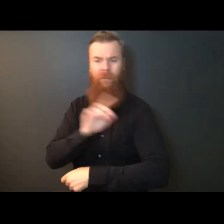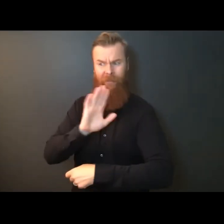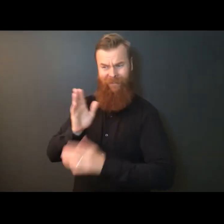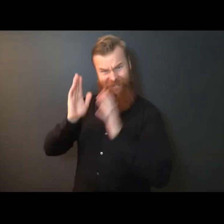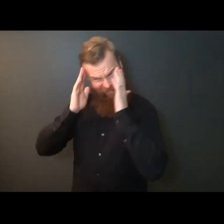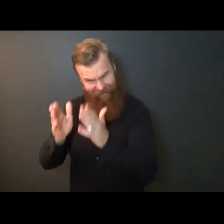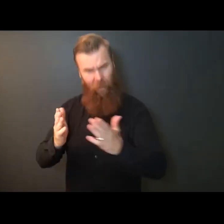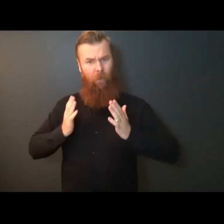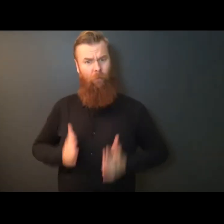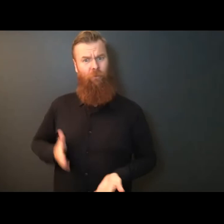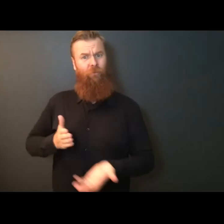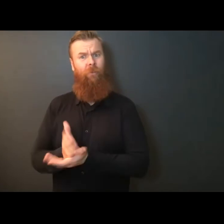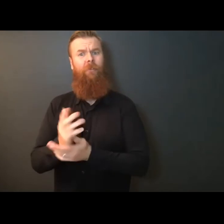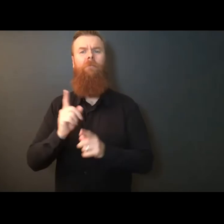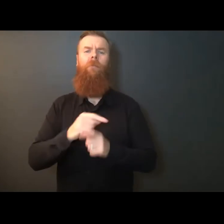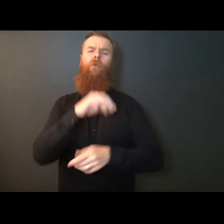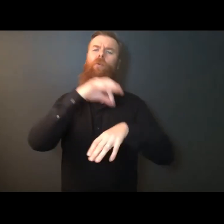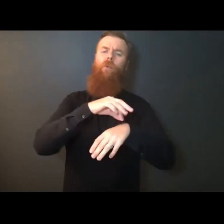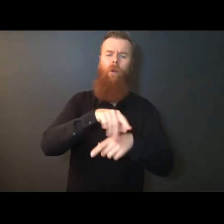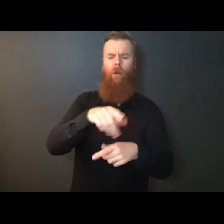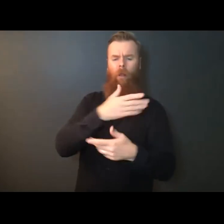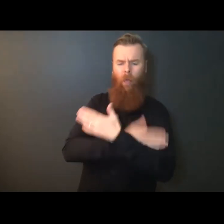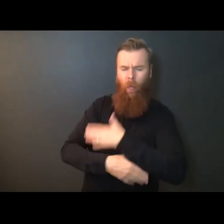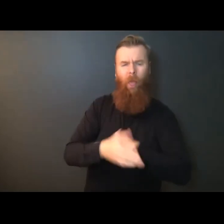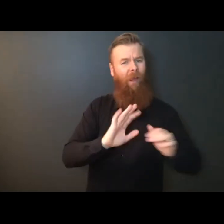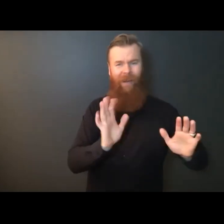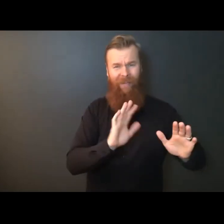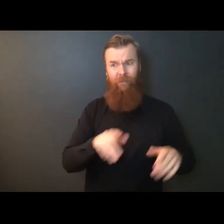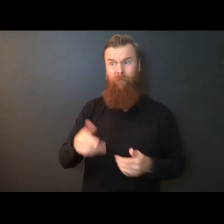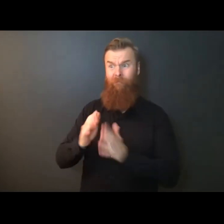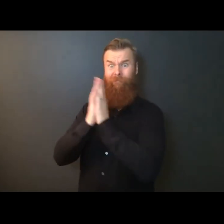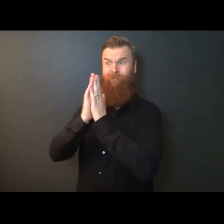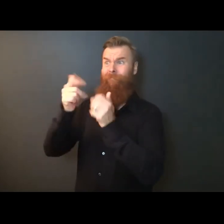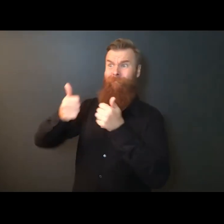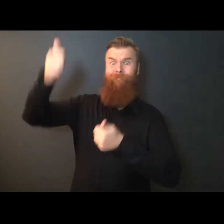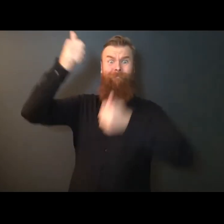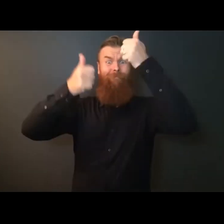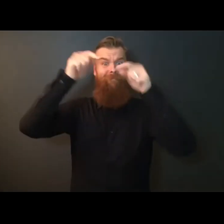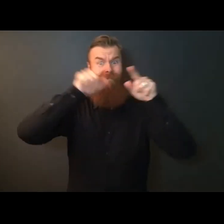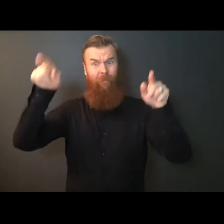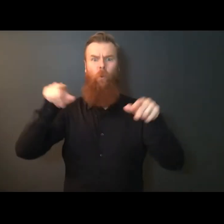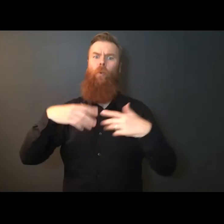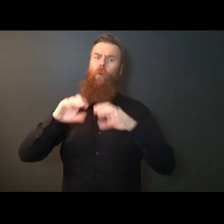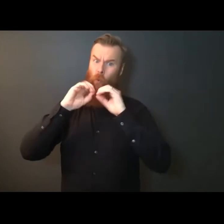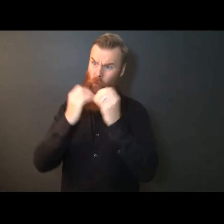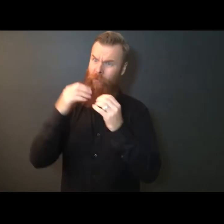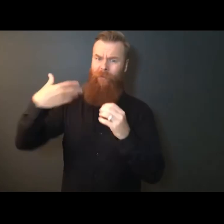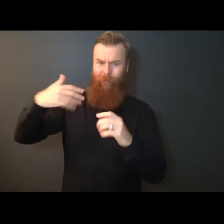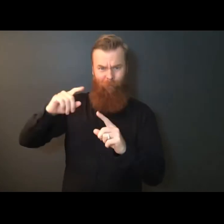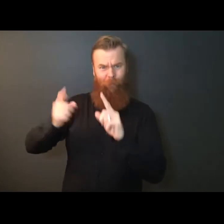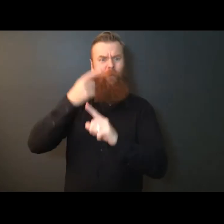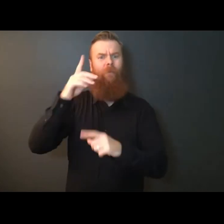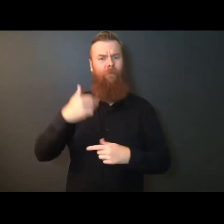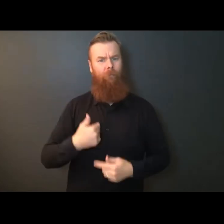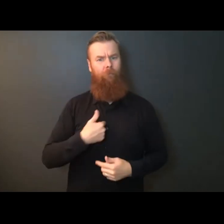religious leaders and faith-based organization play quite an important role, and it is not an easy